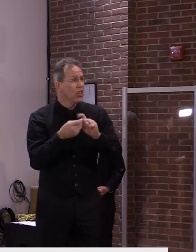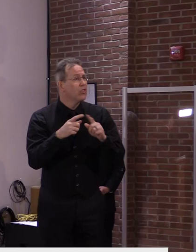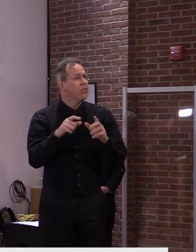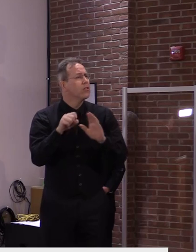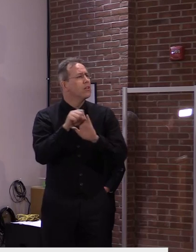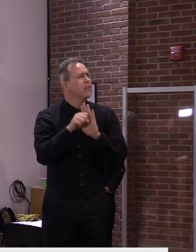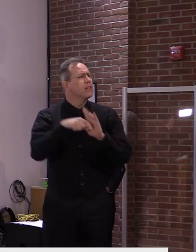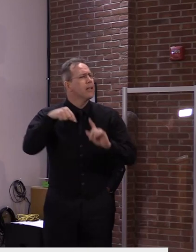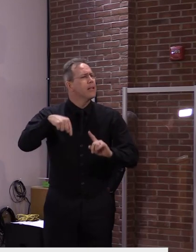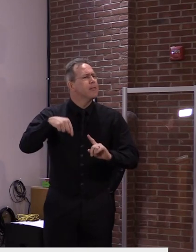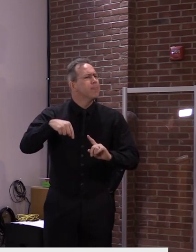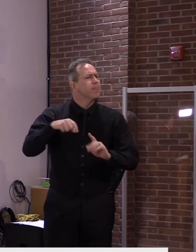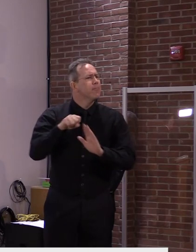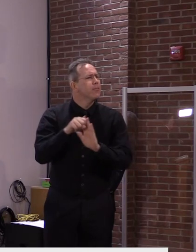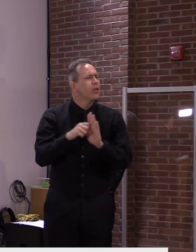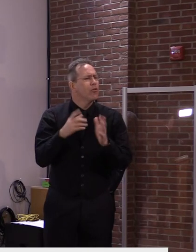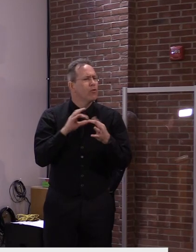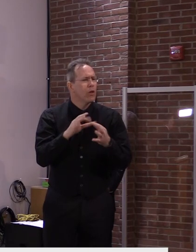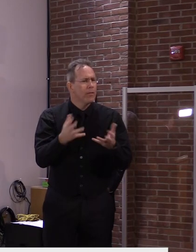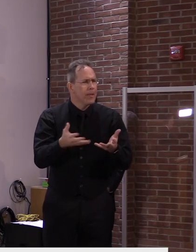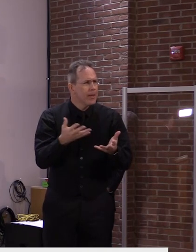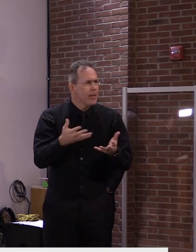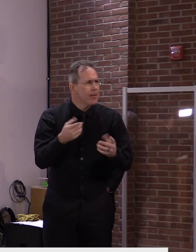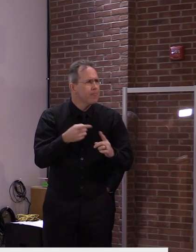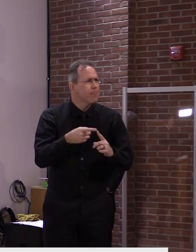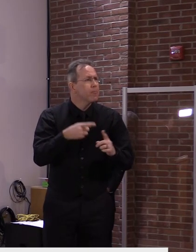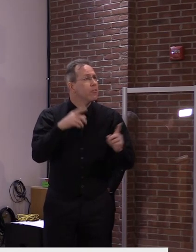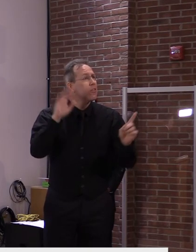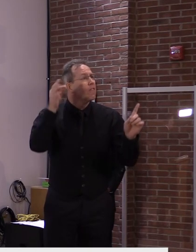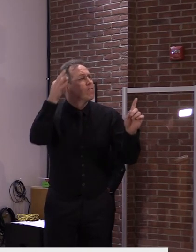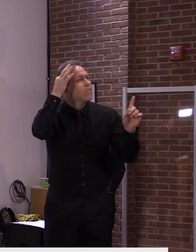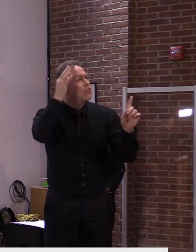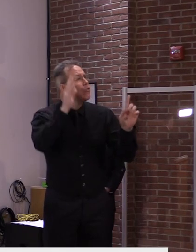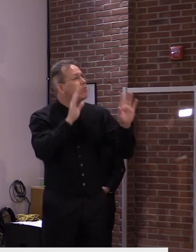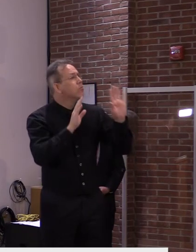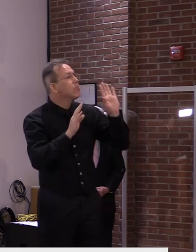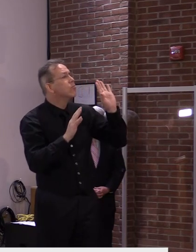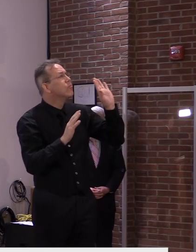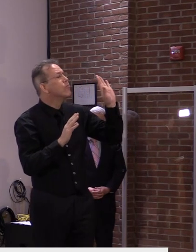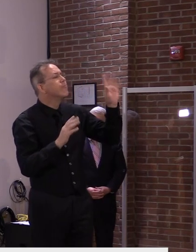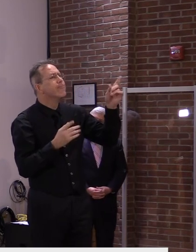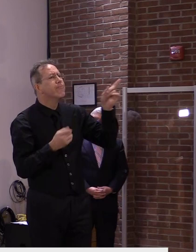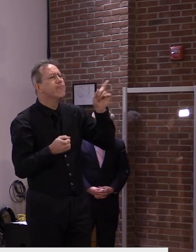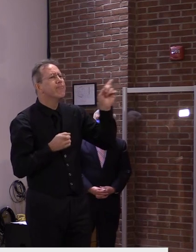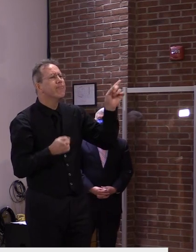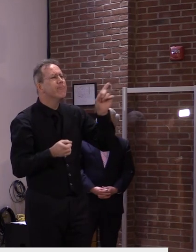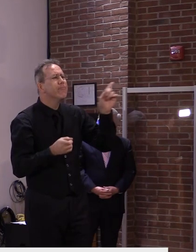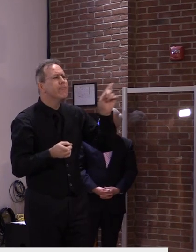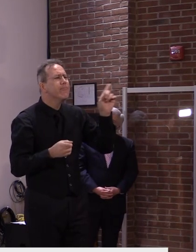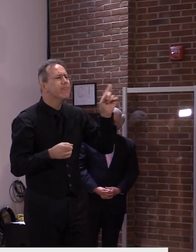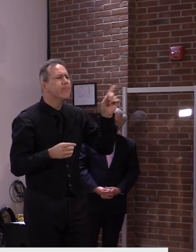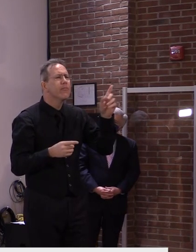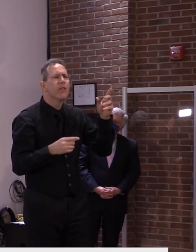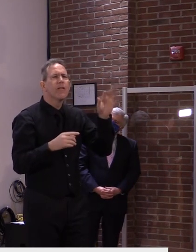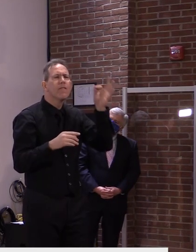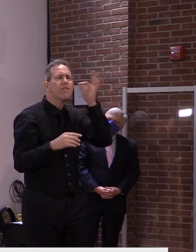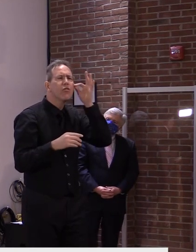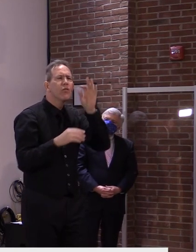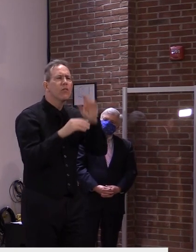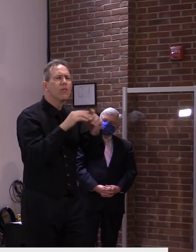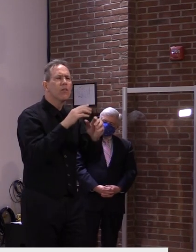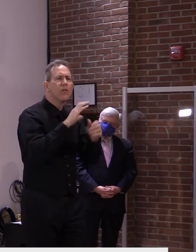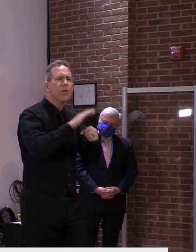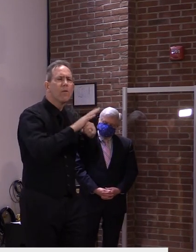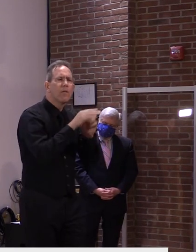government as far as COVID policy and the availability of vaccine? Well,